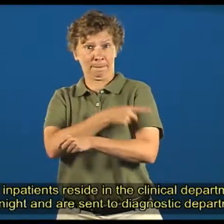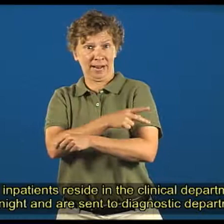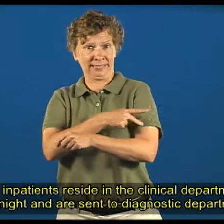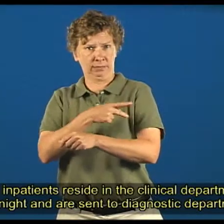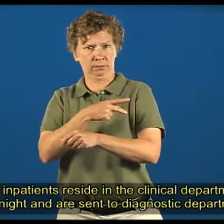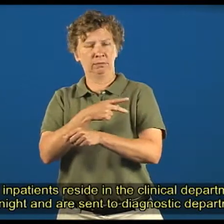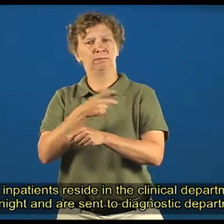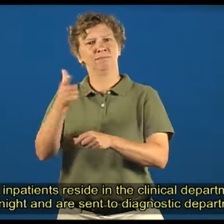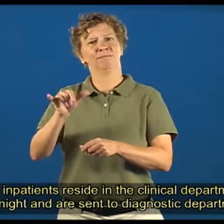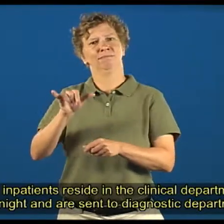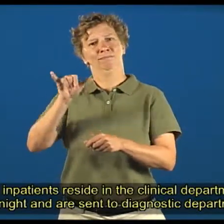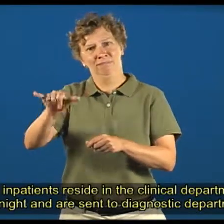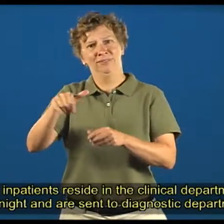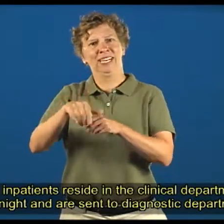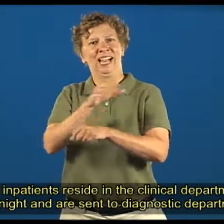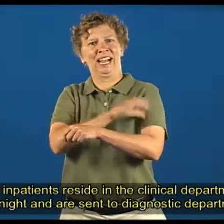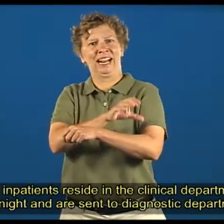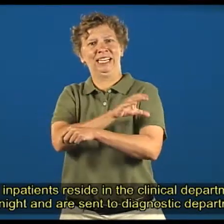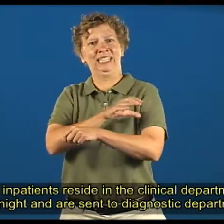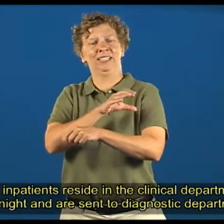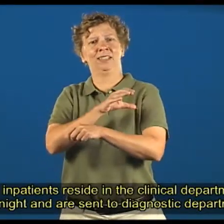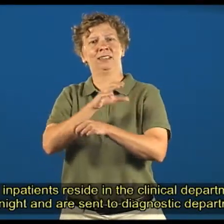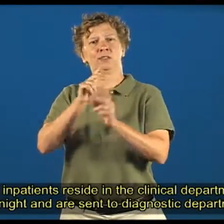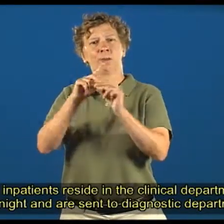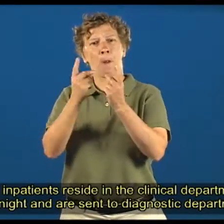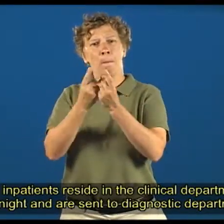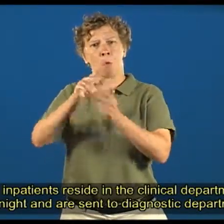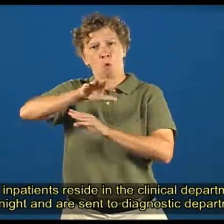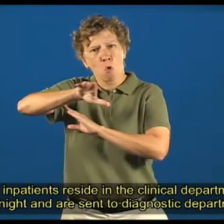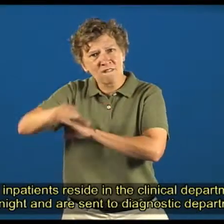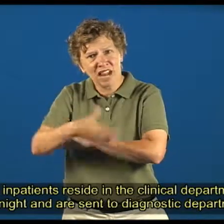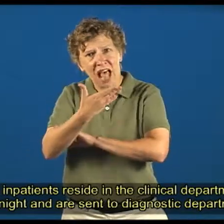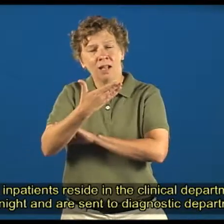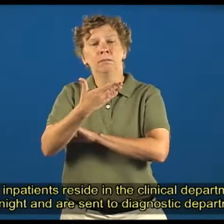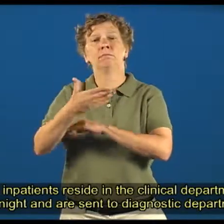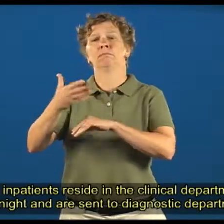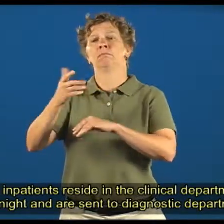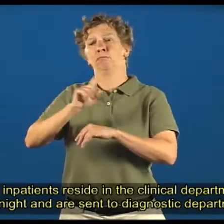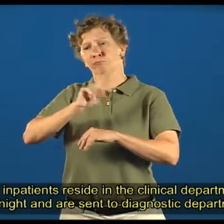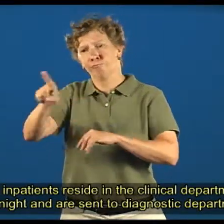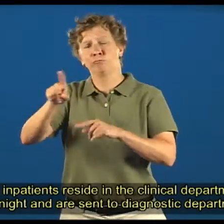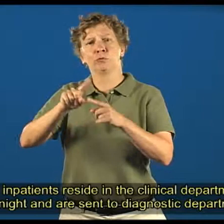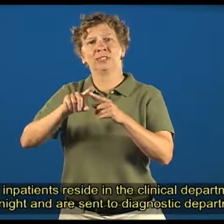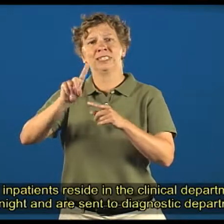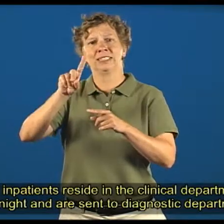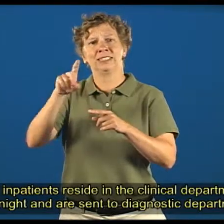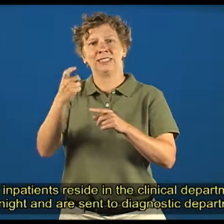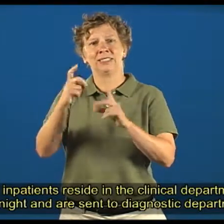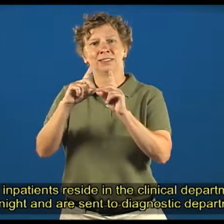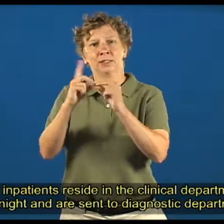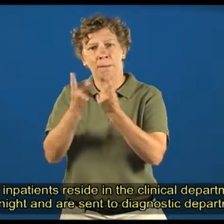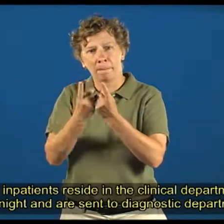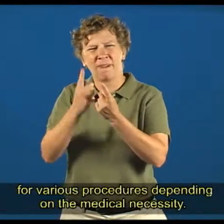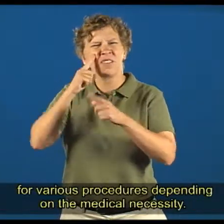The inpatients reside in the clinical departments overnight and are sent to diagnostic departments for